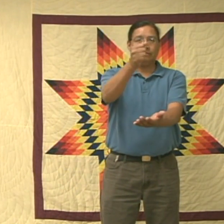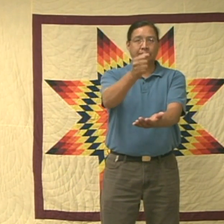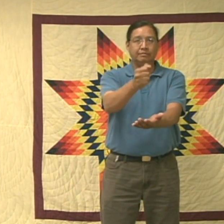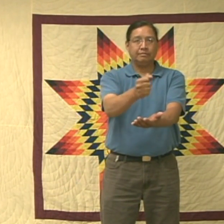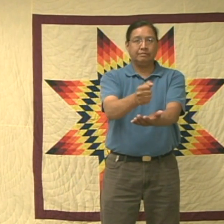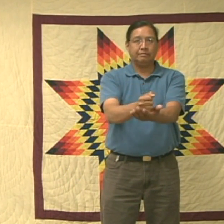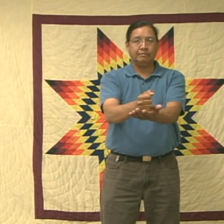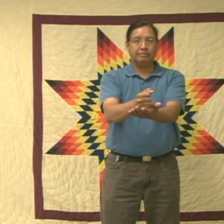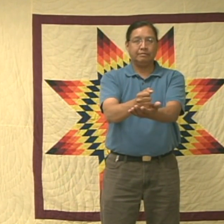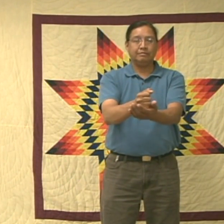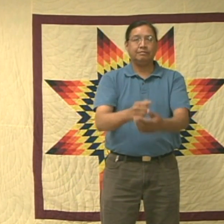Sit.